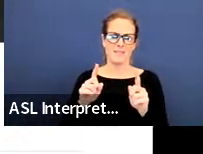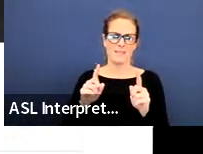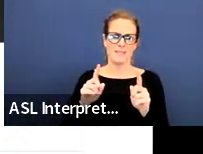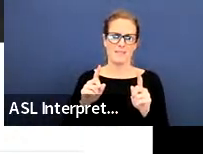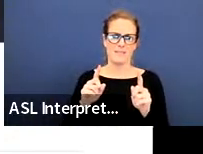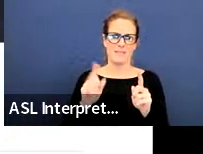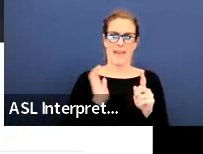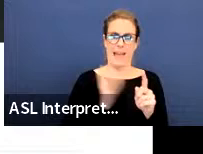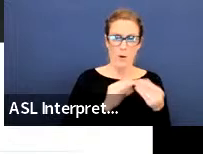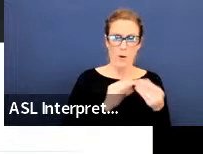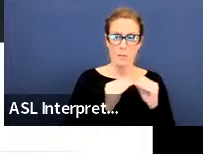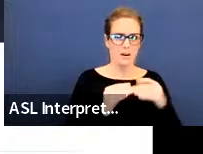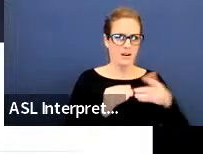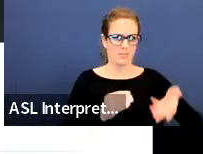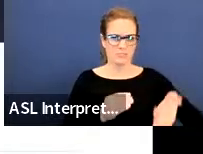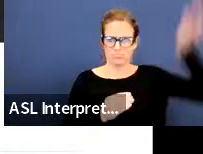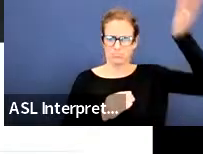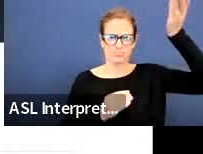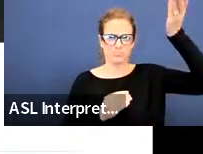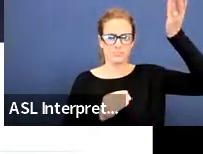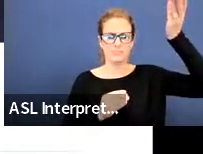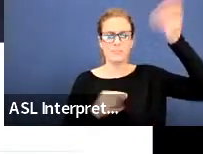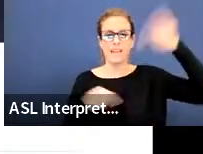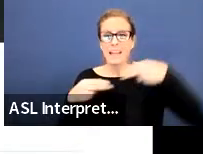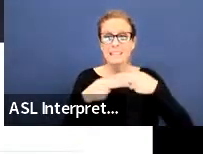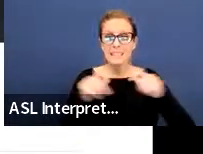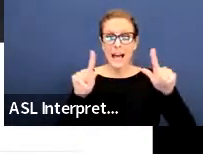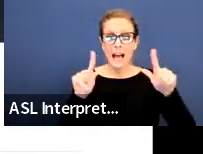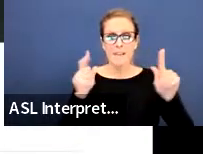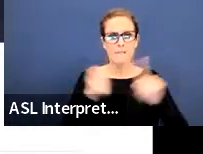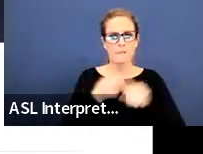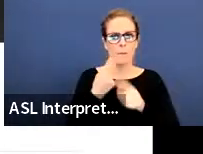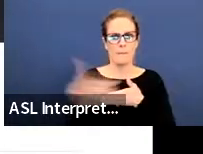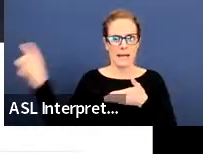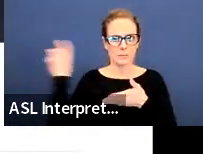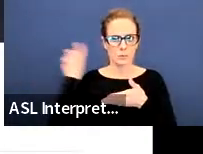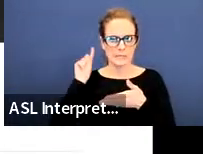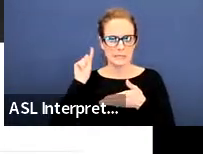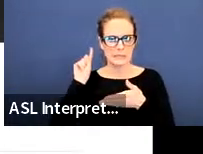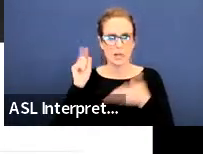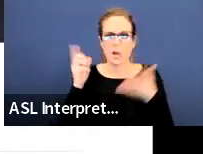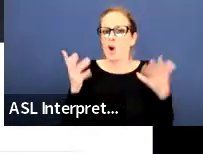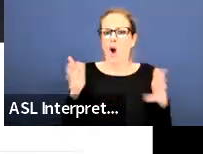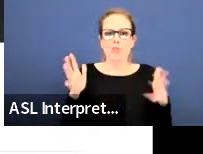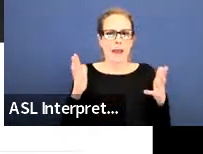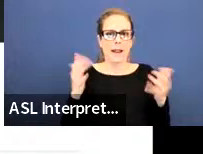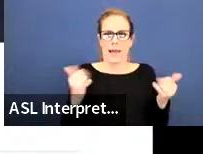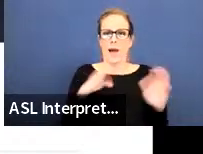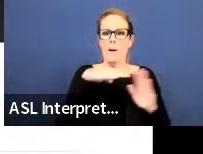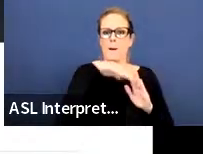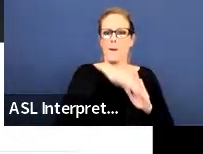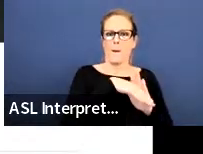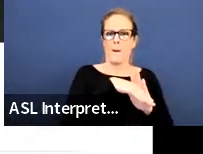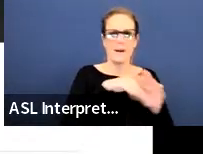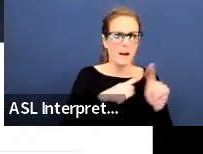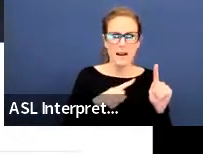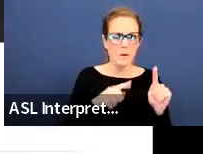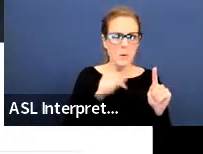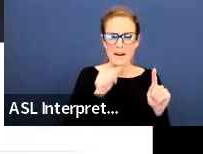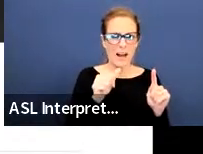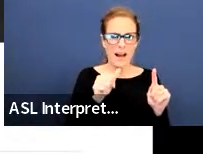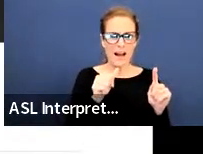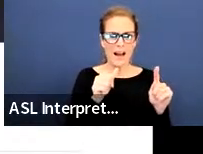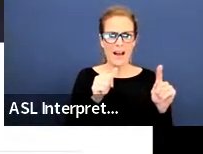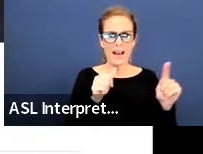And this is slides from a week ago. We're already quite a bit lower than this, but we're not close to that red line,